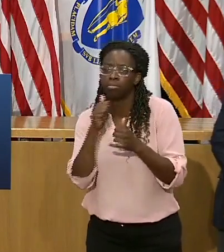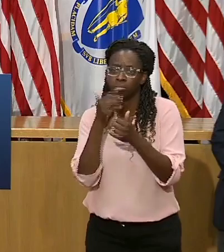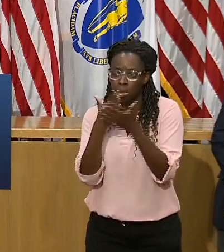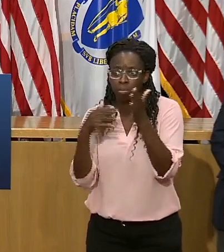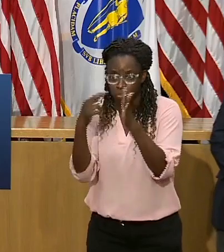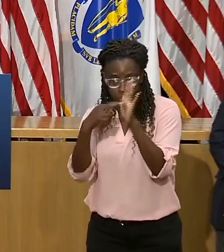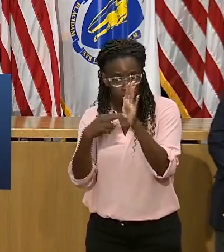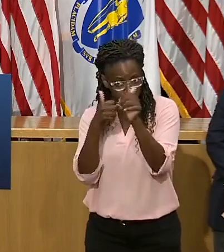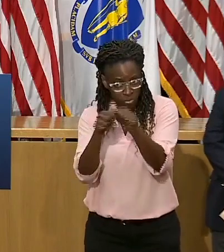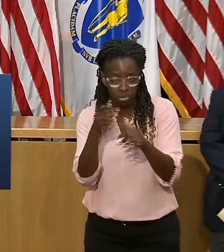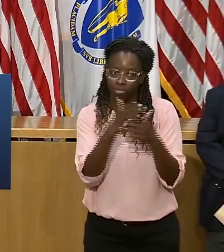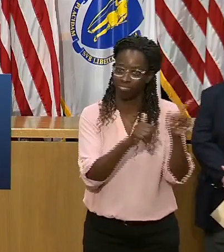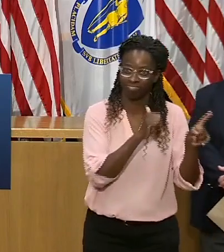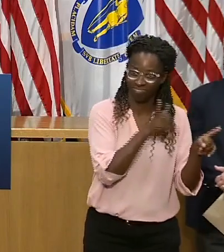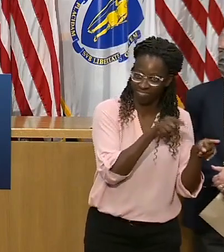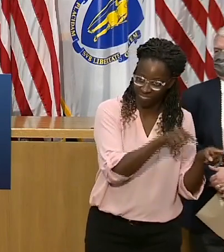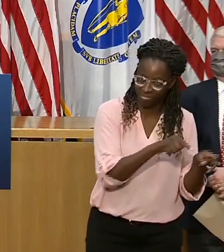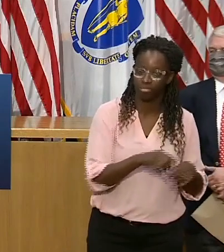think the